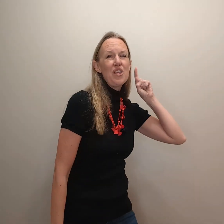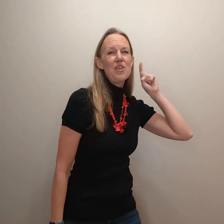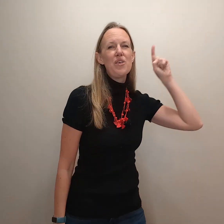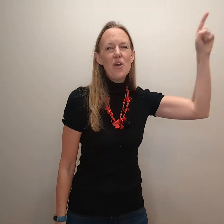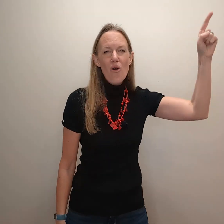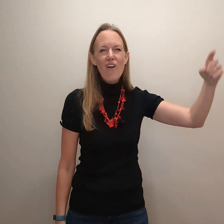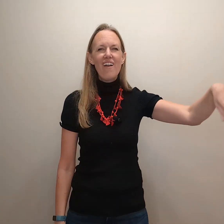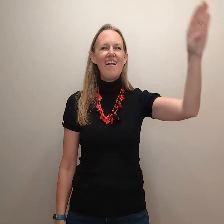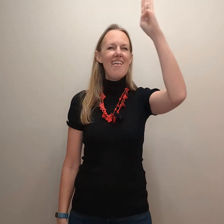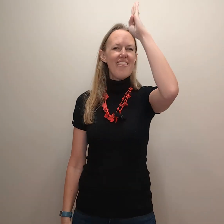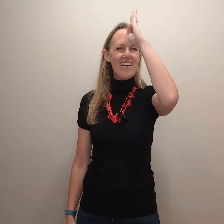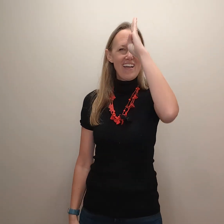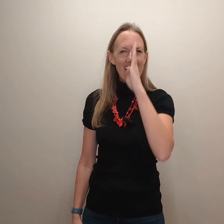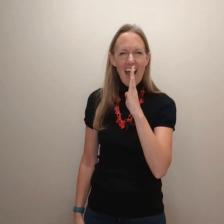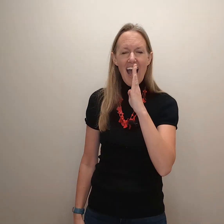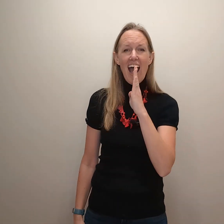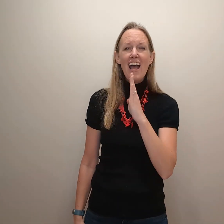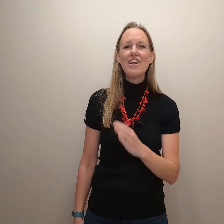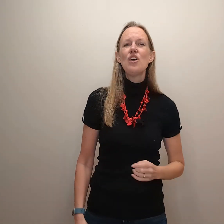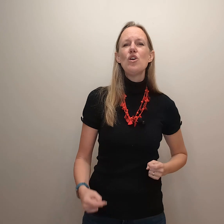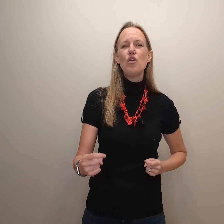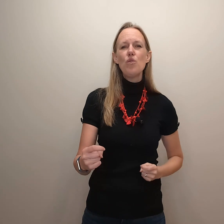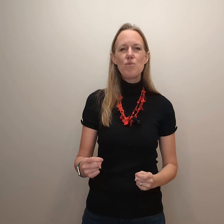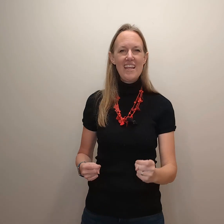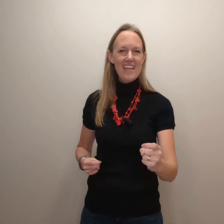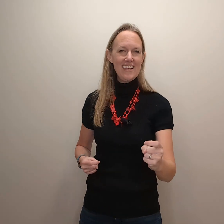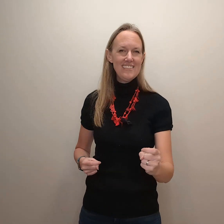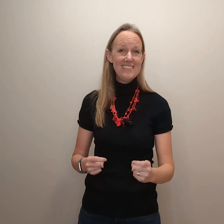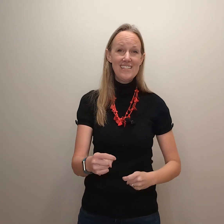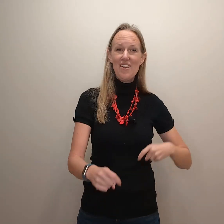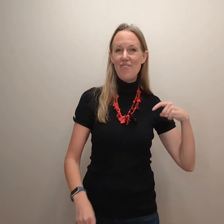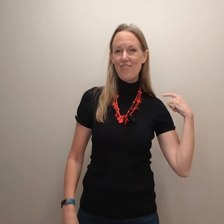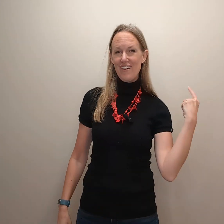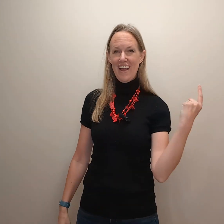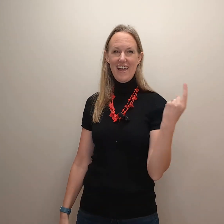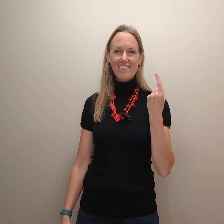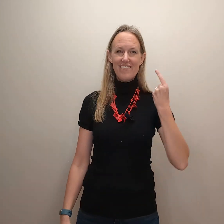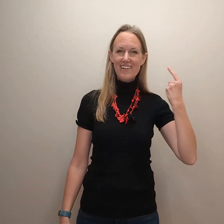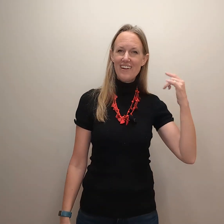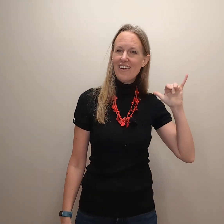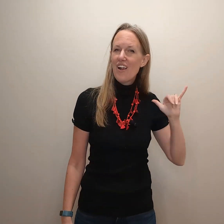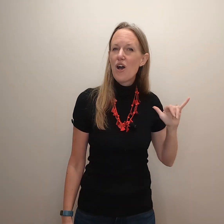You're the God who reigns forevermore.